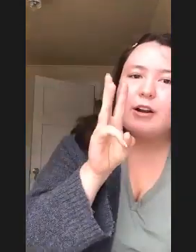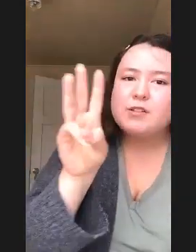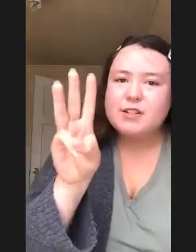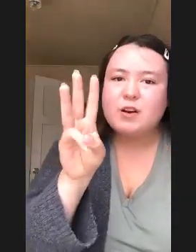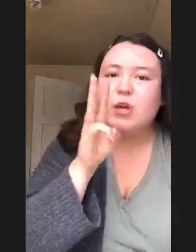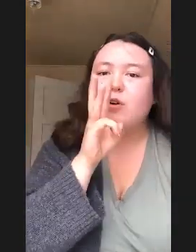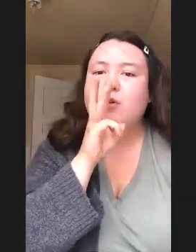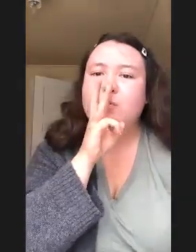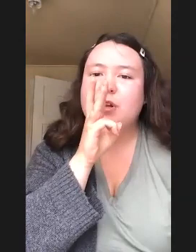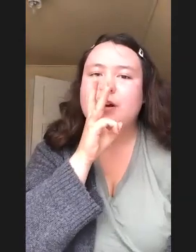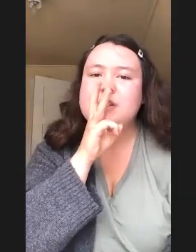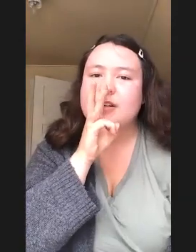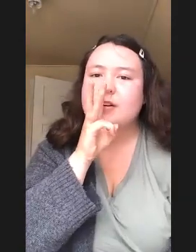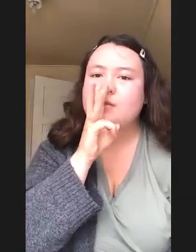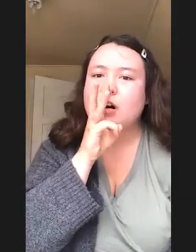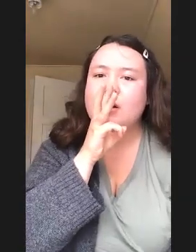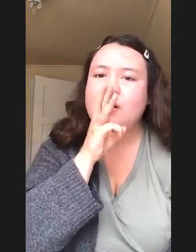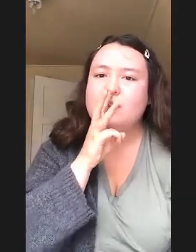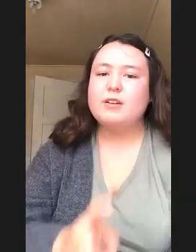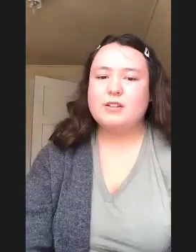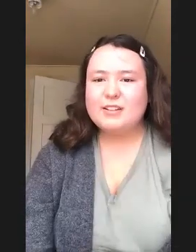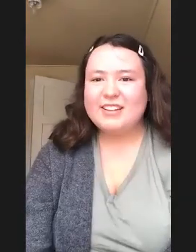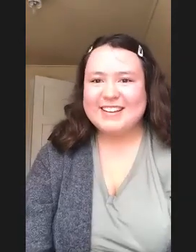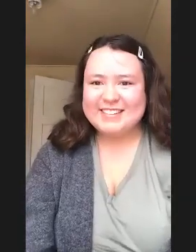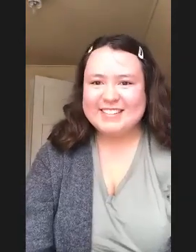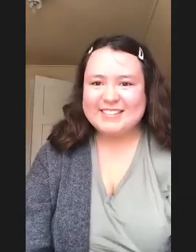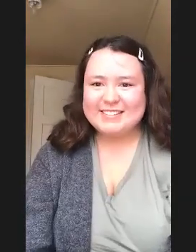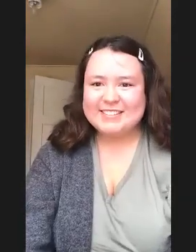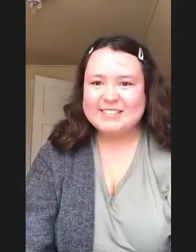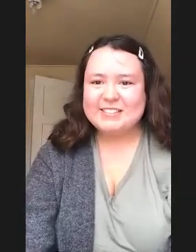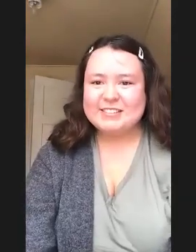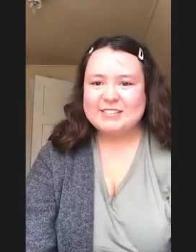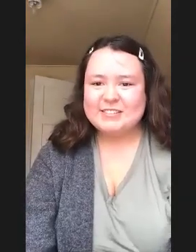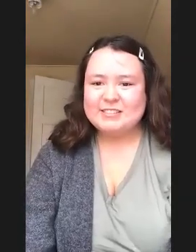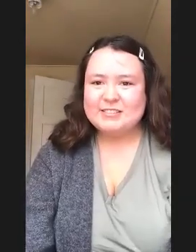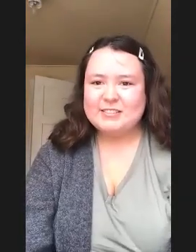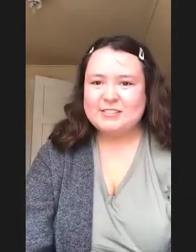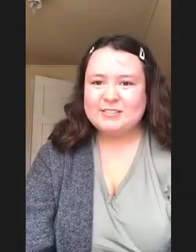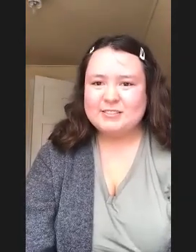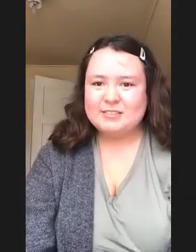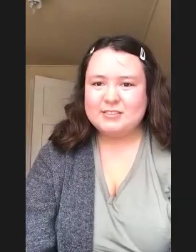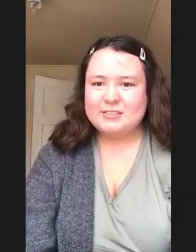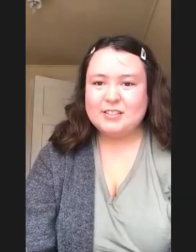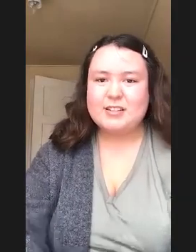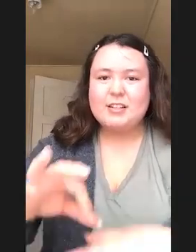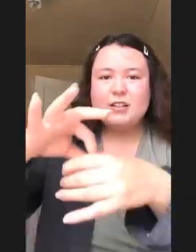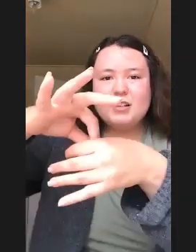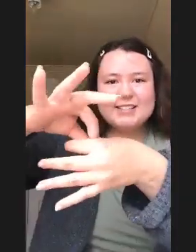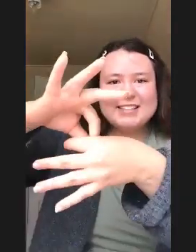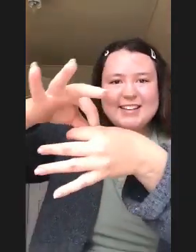do the W, put it up to your water. Yeah. And tea? Do you know tea? Tea.